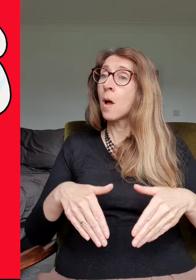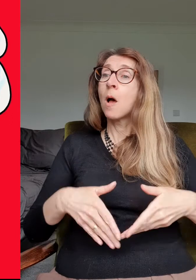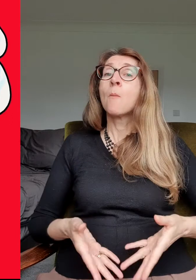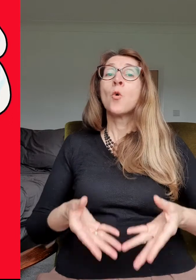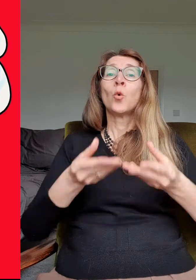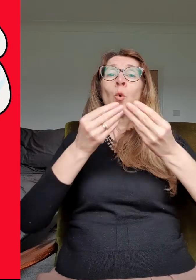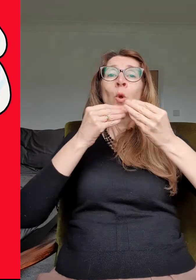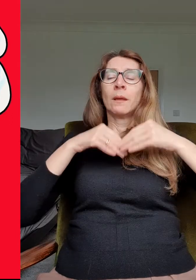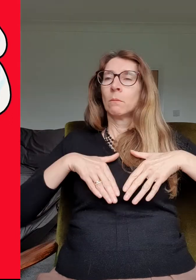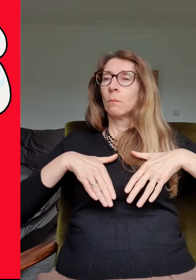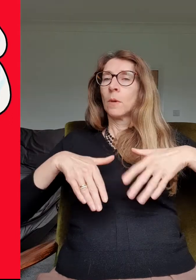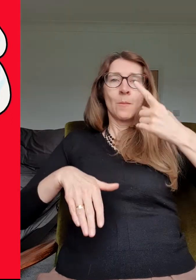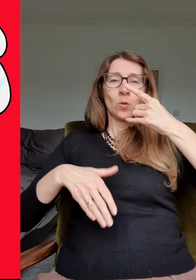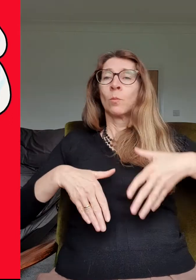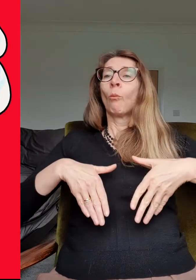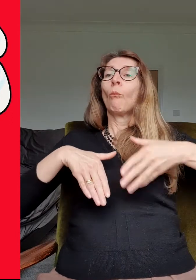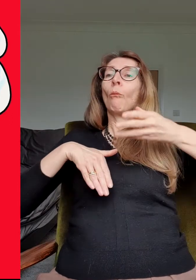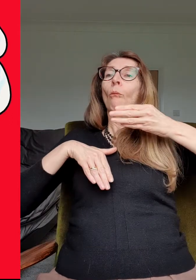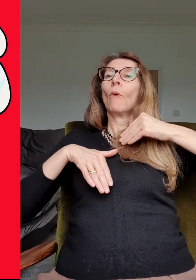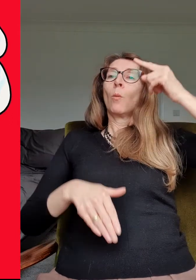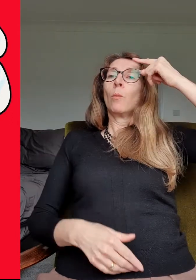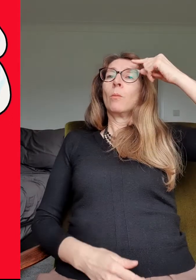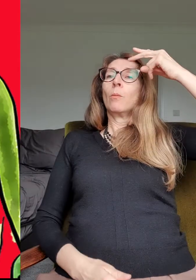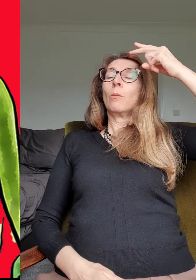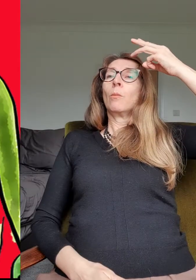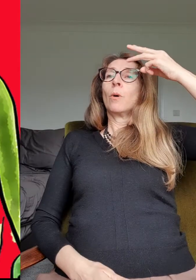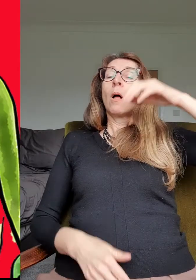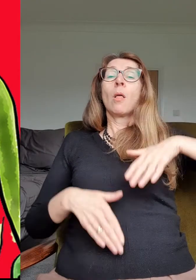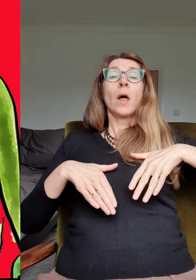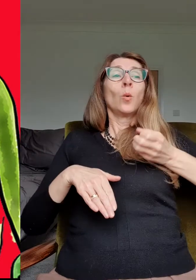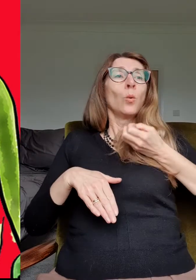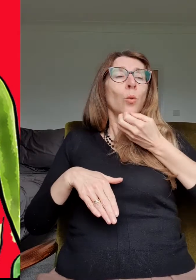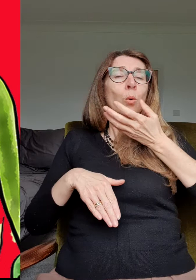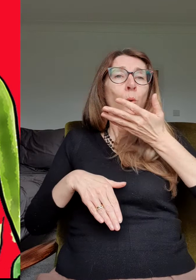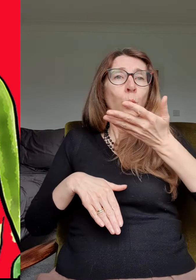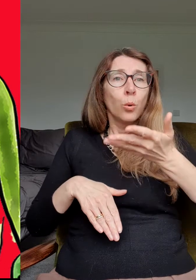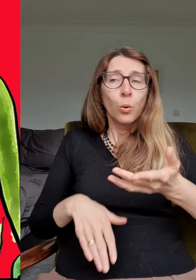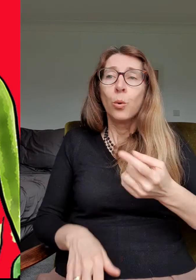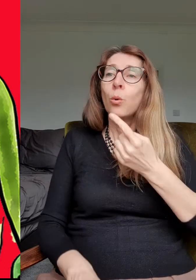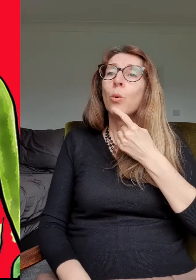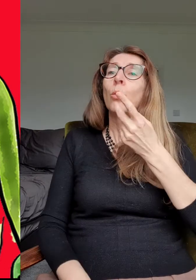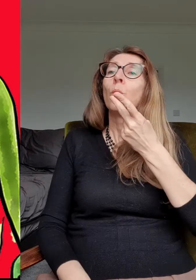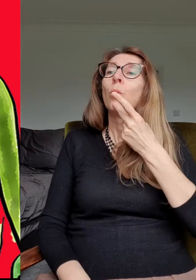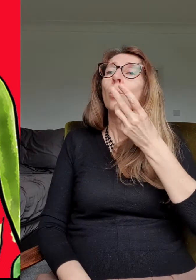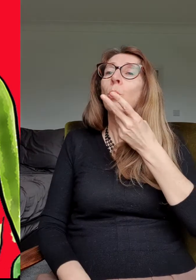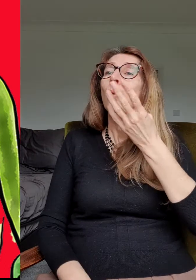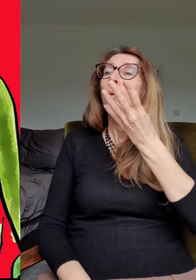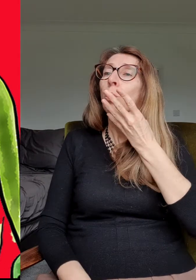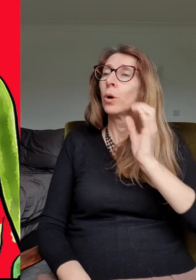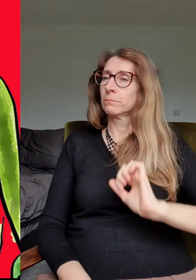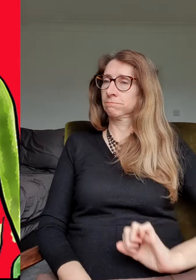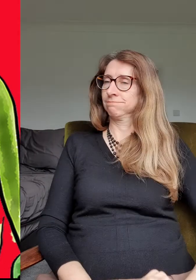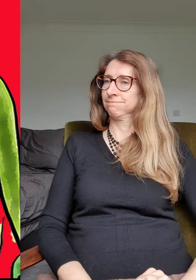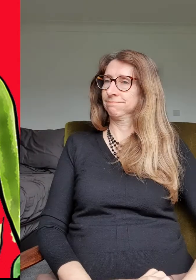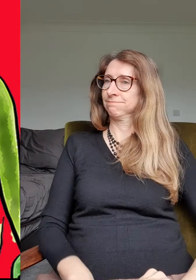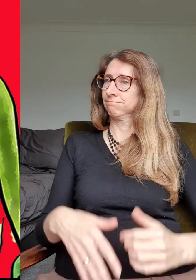nose slowly while counting in my head to 3, and then breathe out again through my mouth